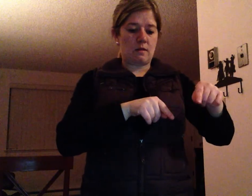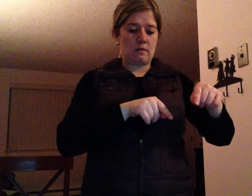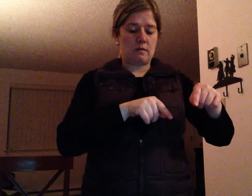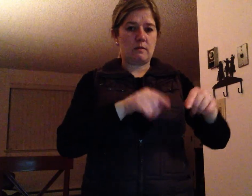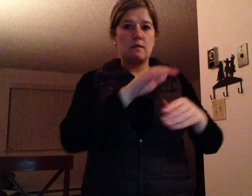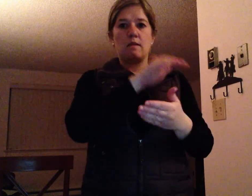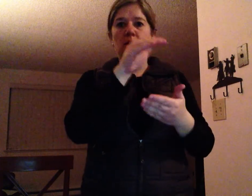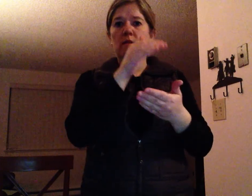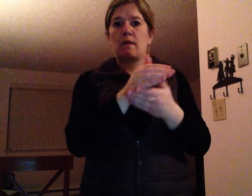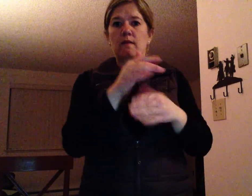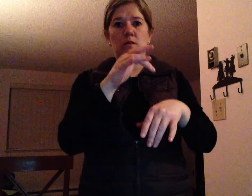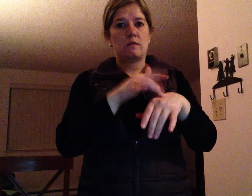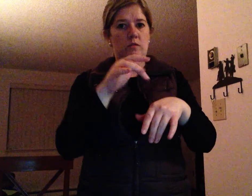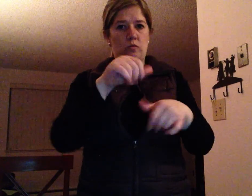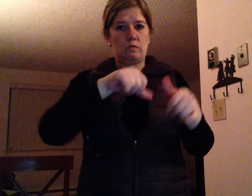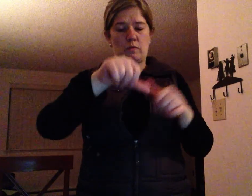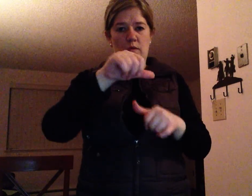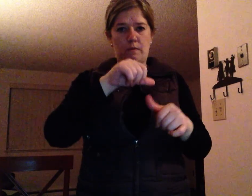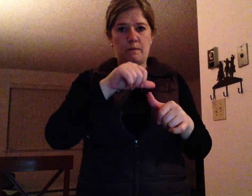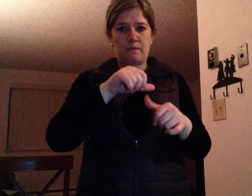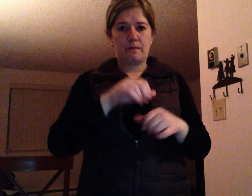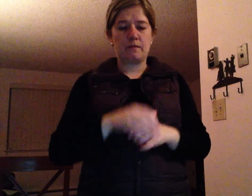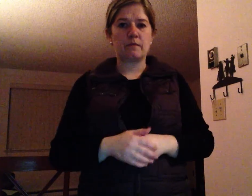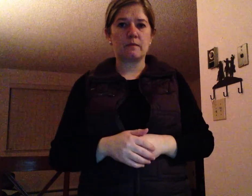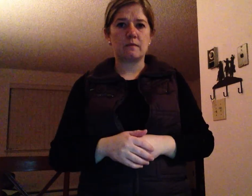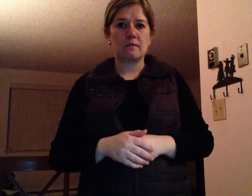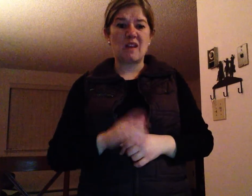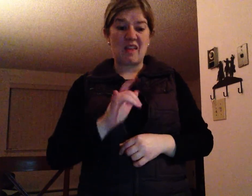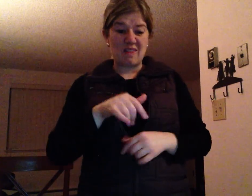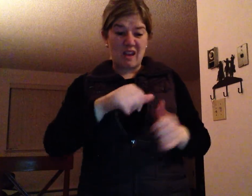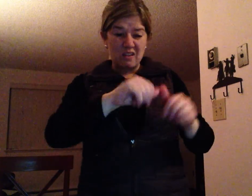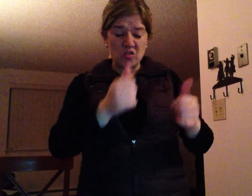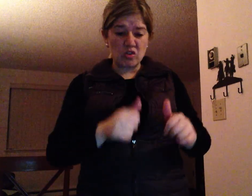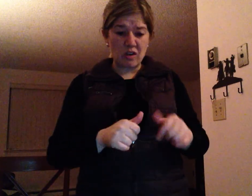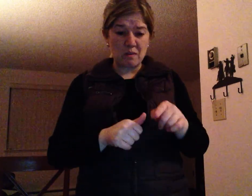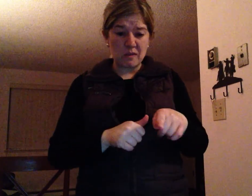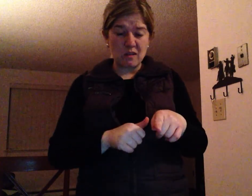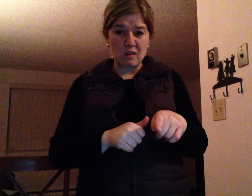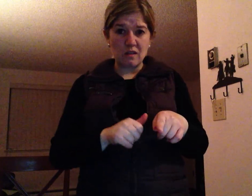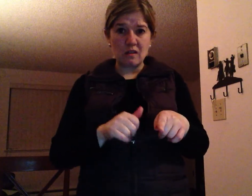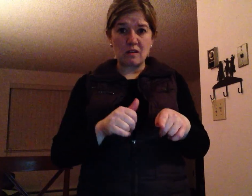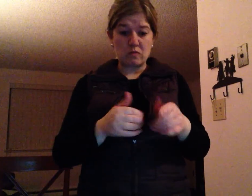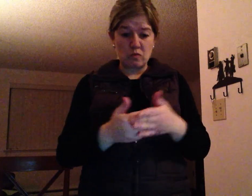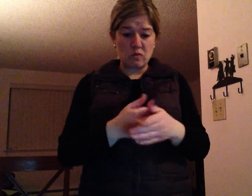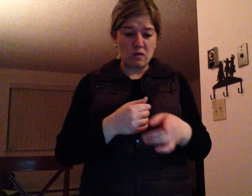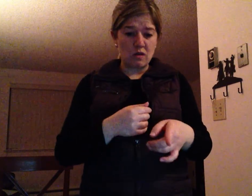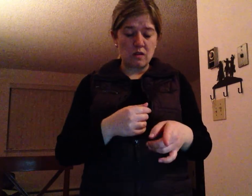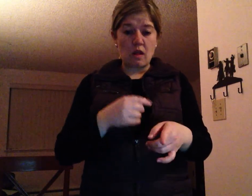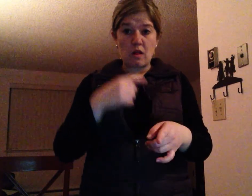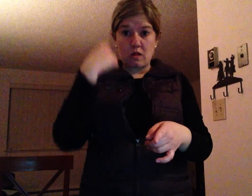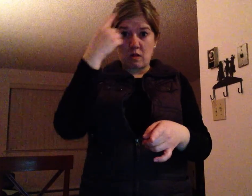funny shape. Does that look similar to the shape you just saw? It certainly is. It looks like